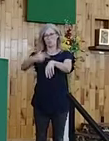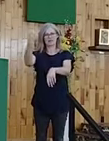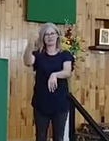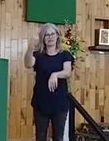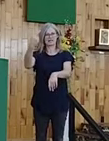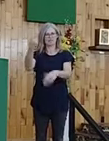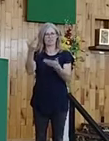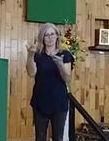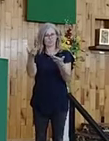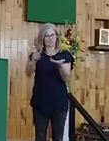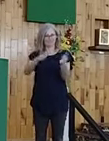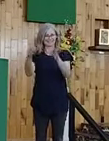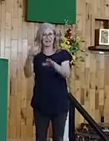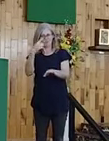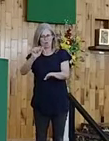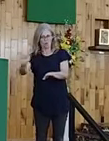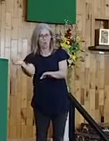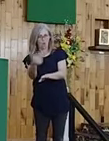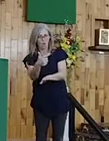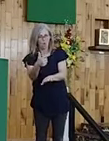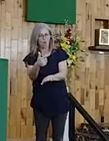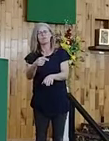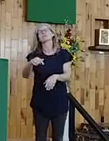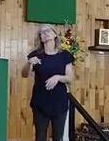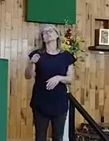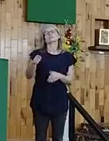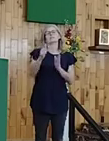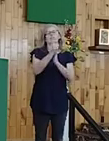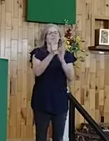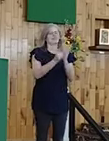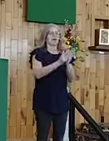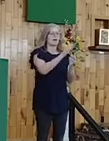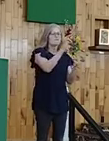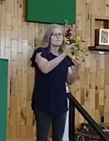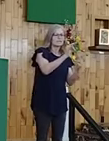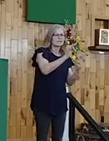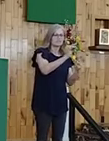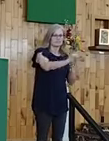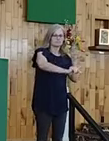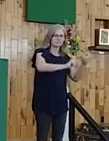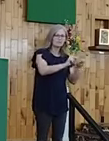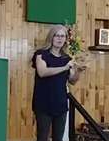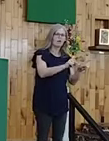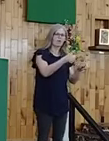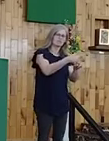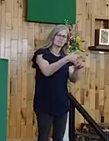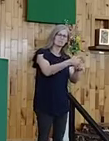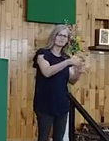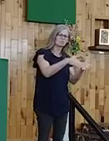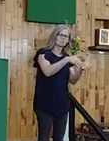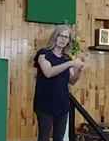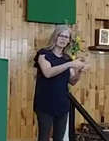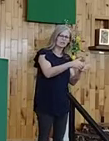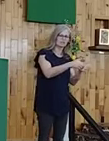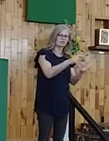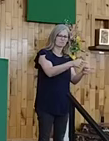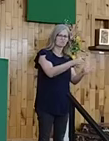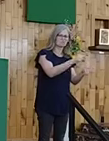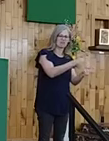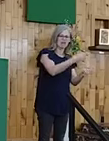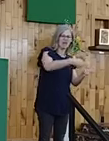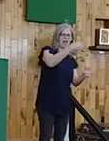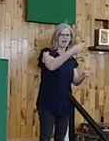himself. For the law appoints men subject to weakness to be high priests, but the word of